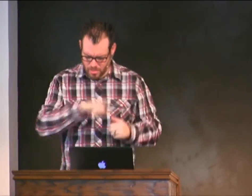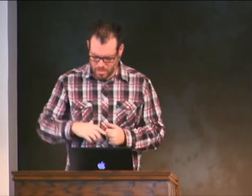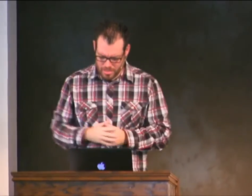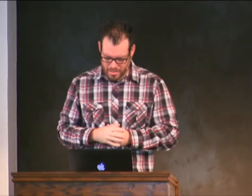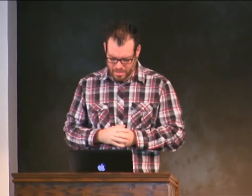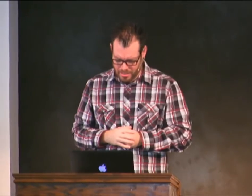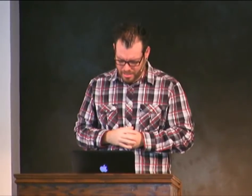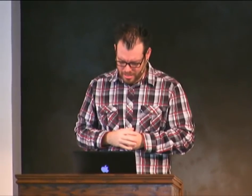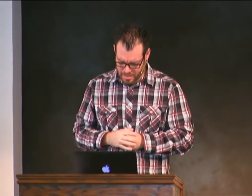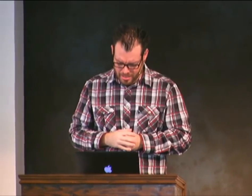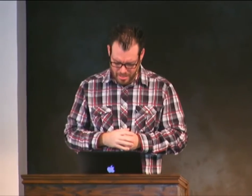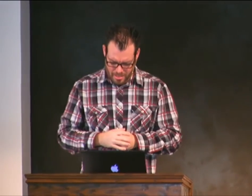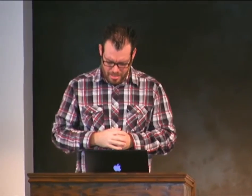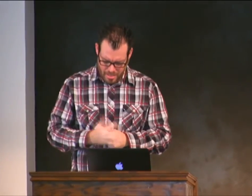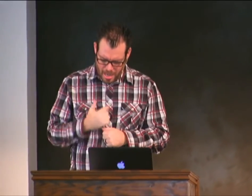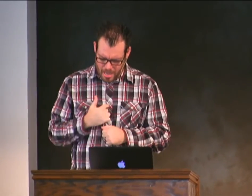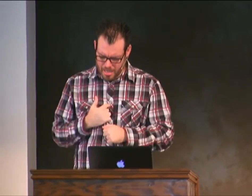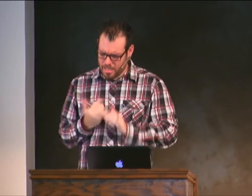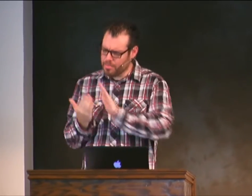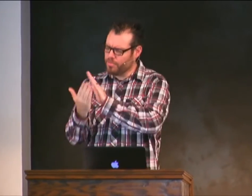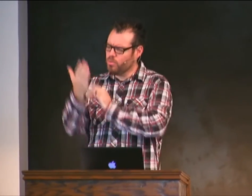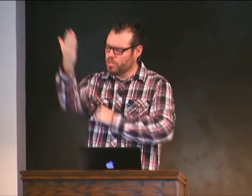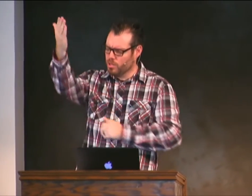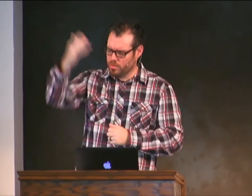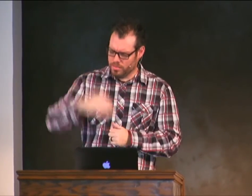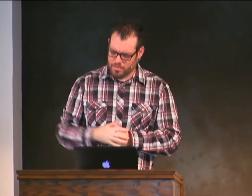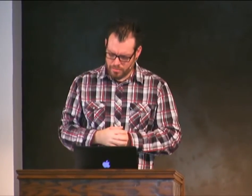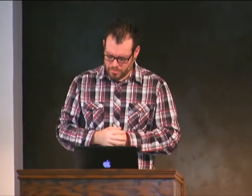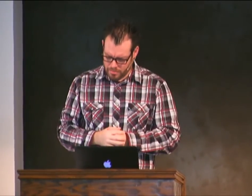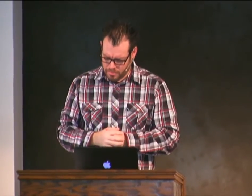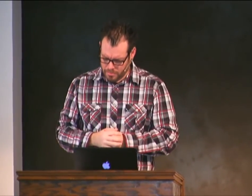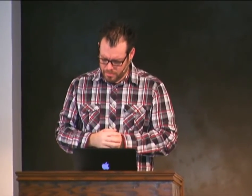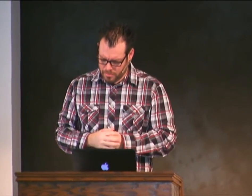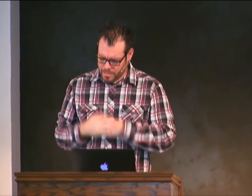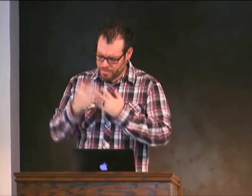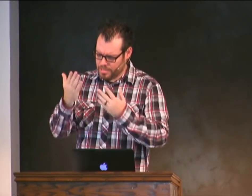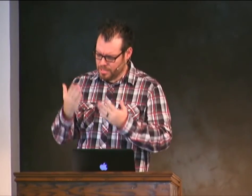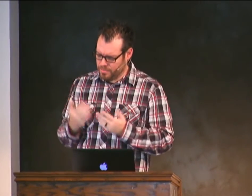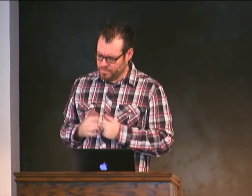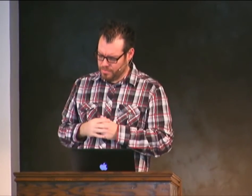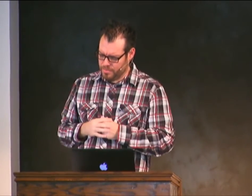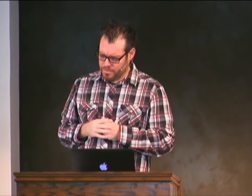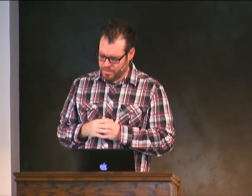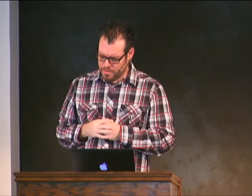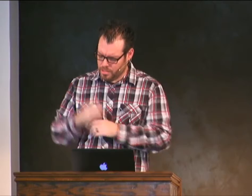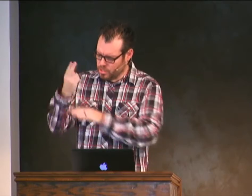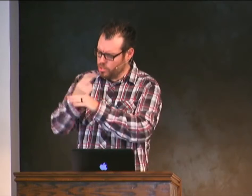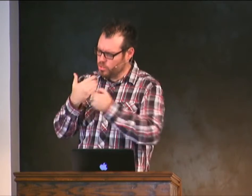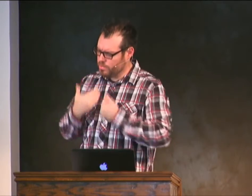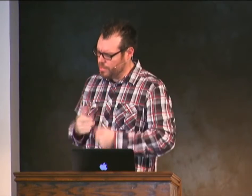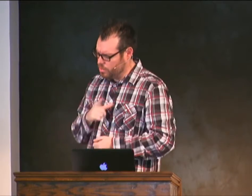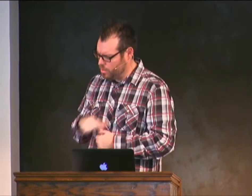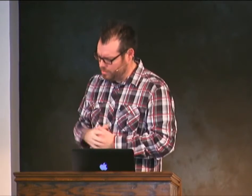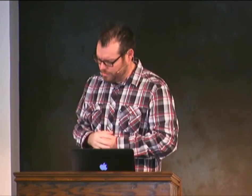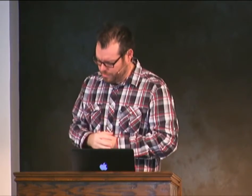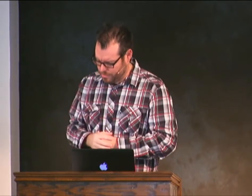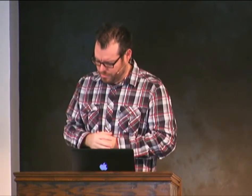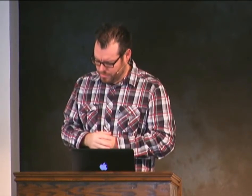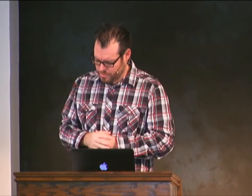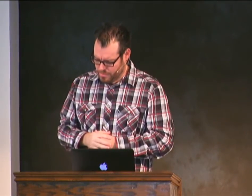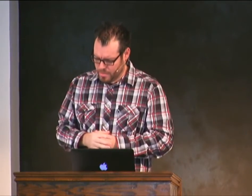Father Heaven, Lord, I come before you, give myself to use me,